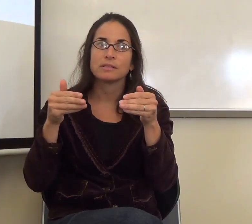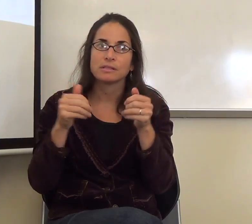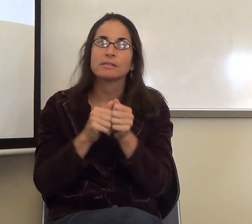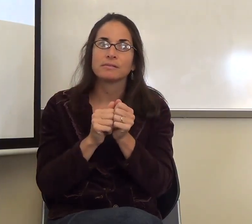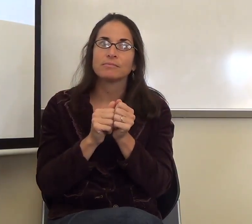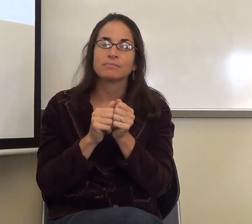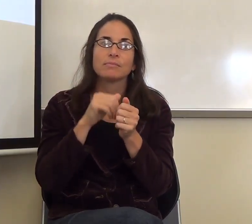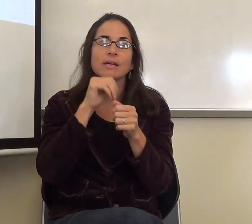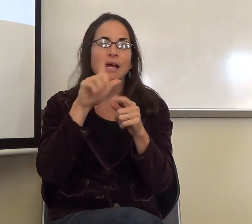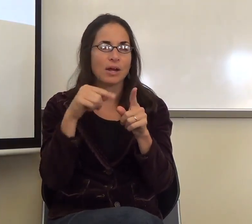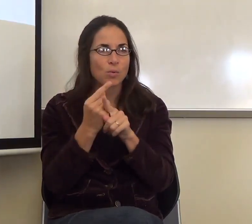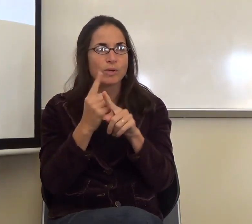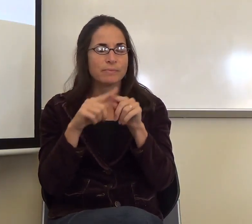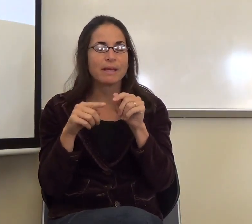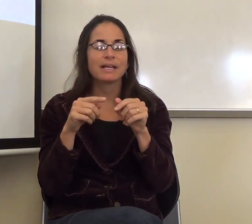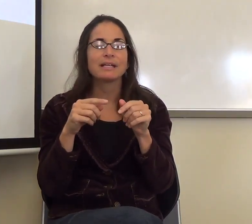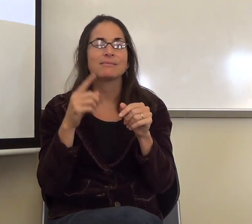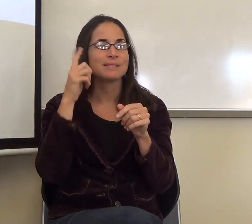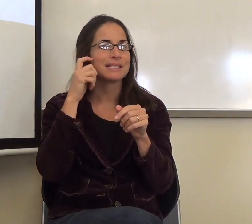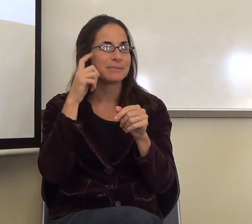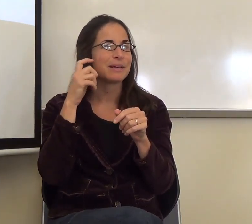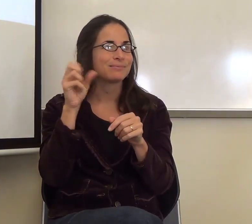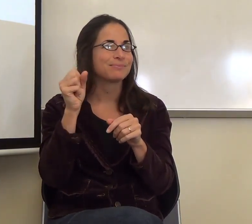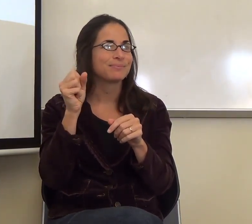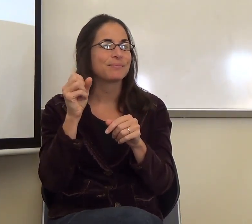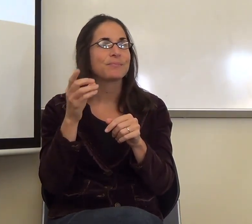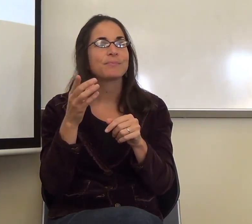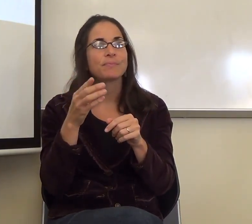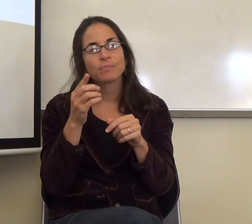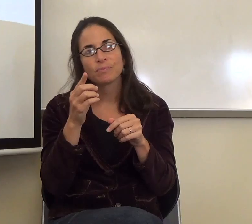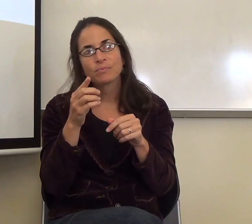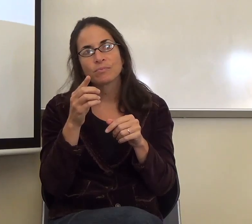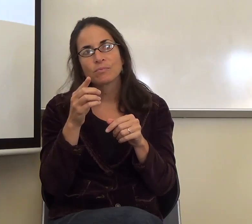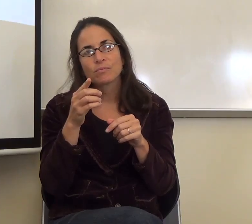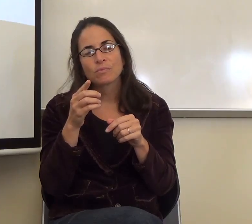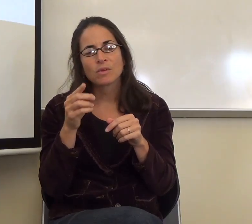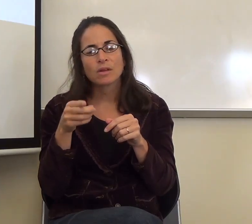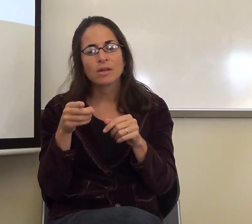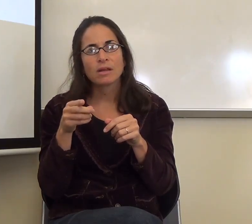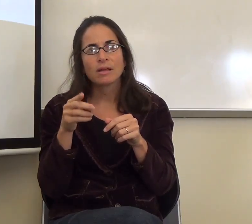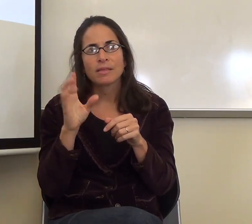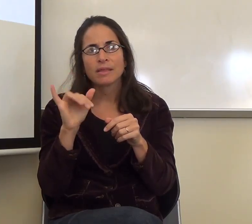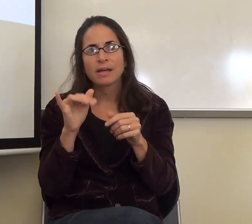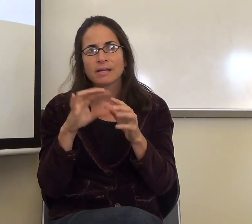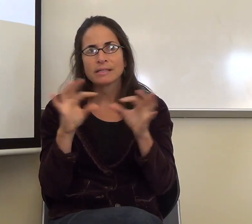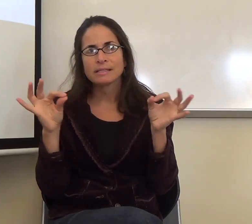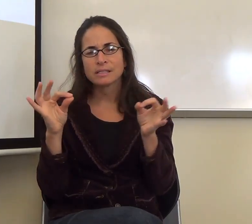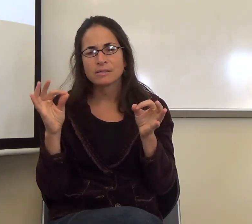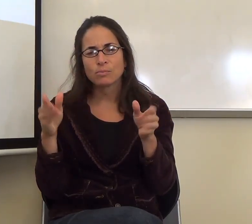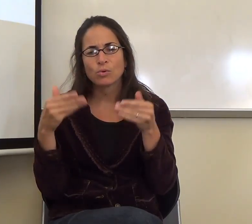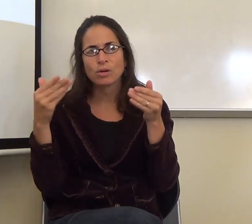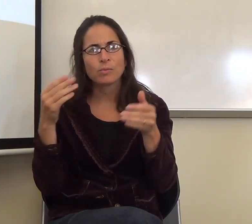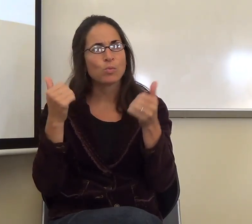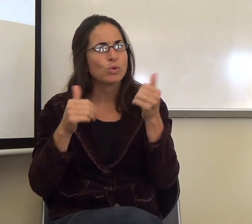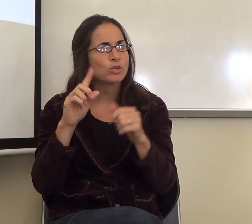100%, okay? What question does that sentence bring up? Despite his lack